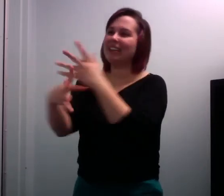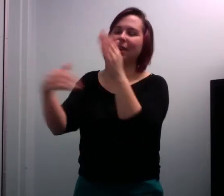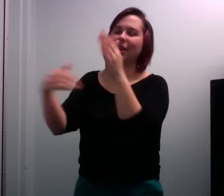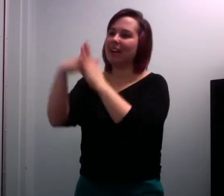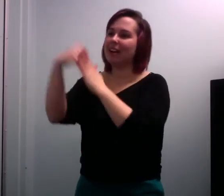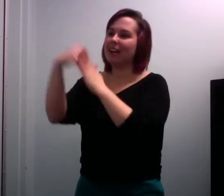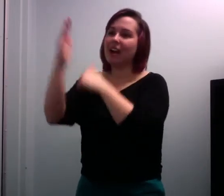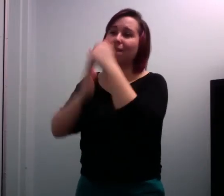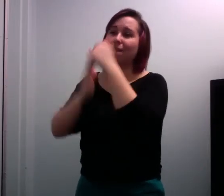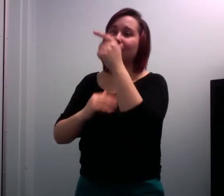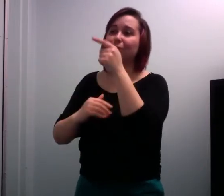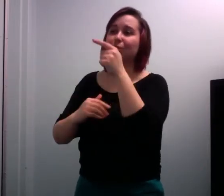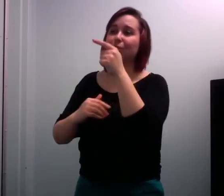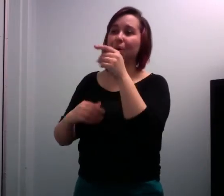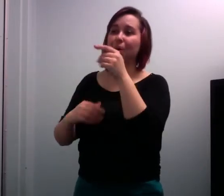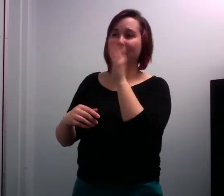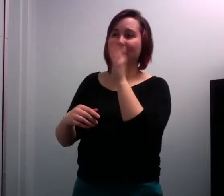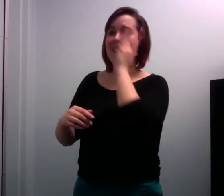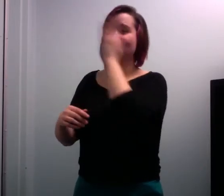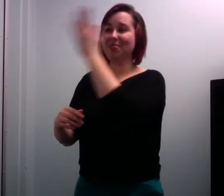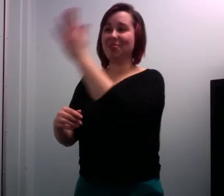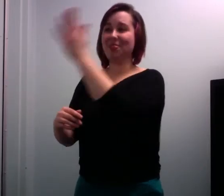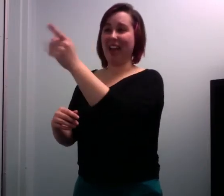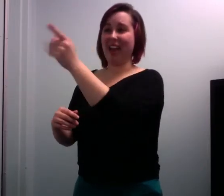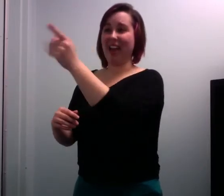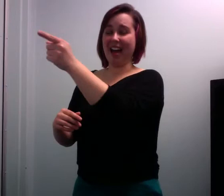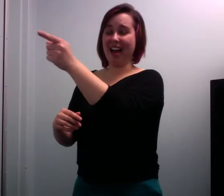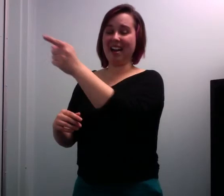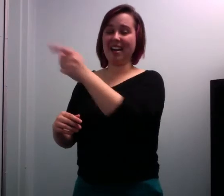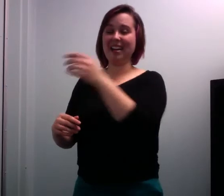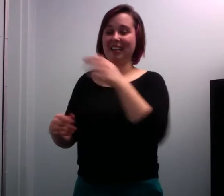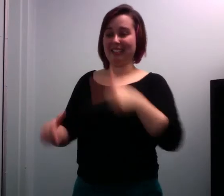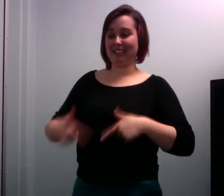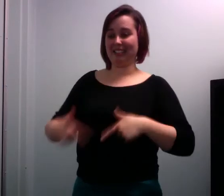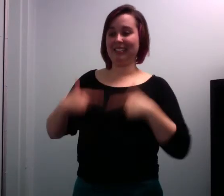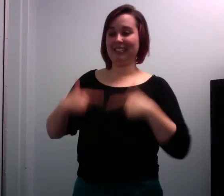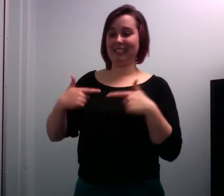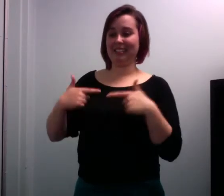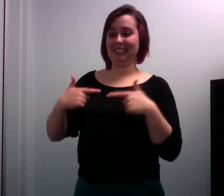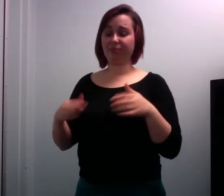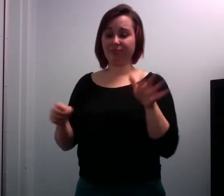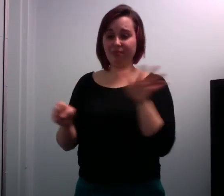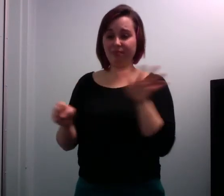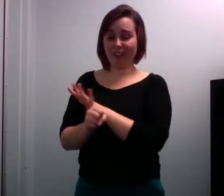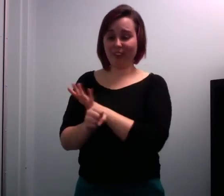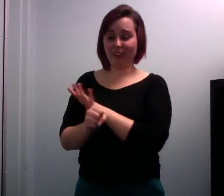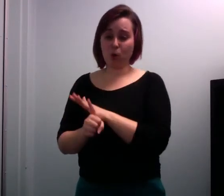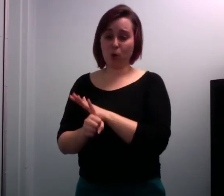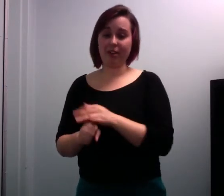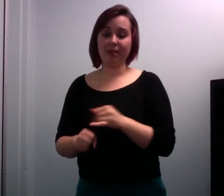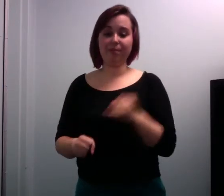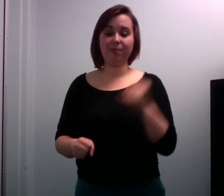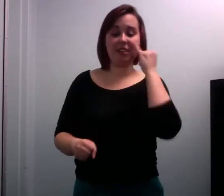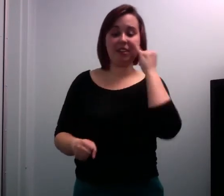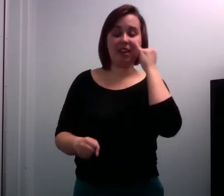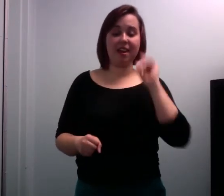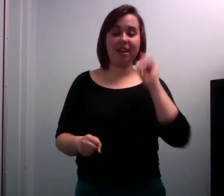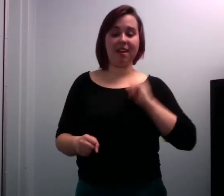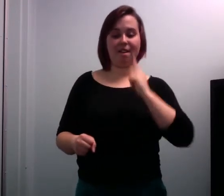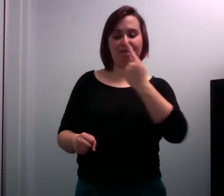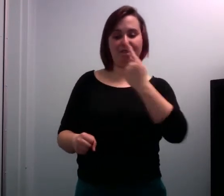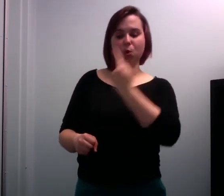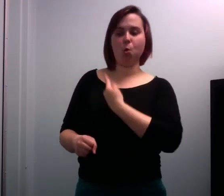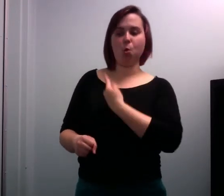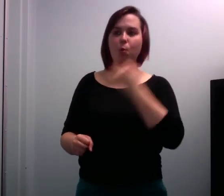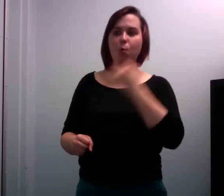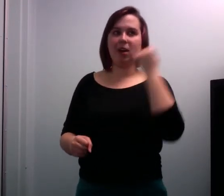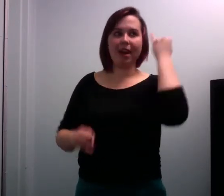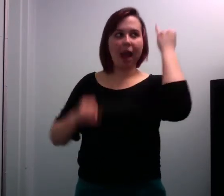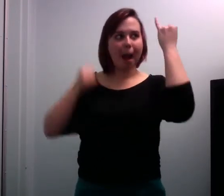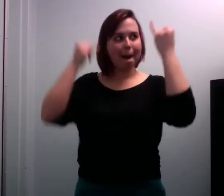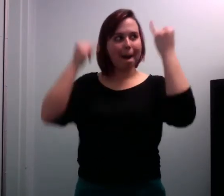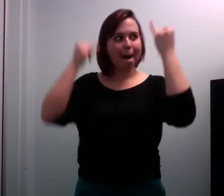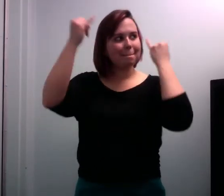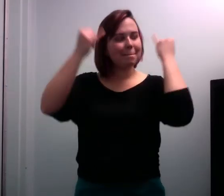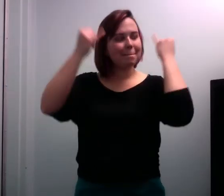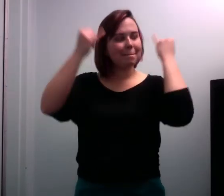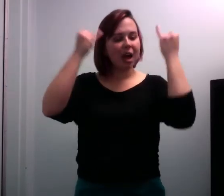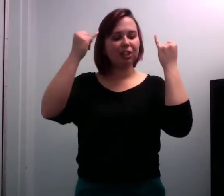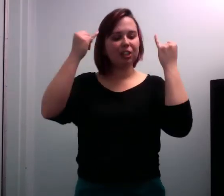we face our fears squarely and imagine in the safety of our minds, which after all is where fear exists,